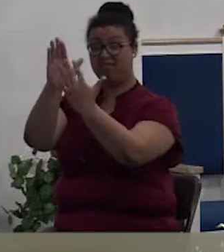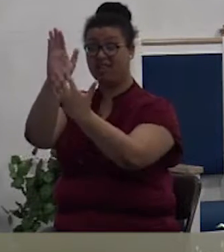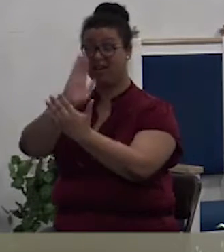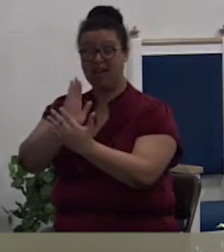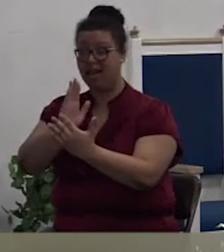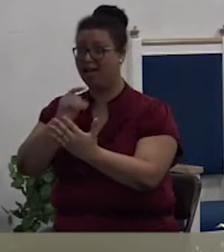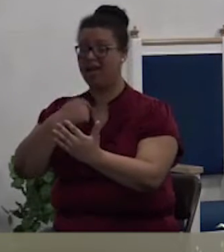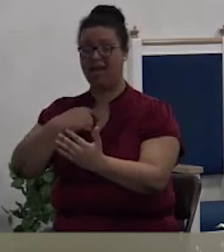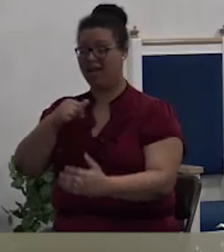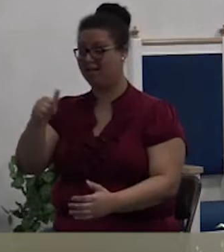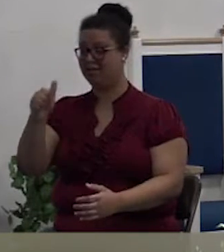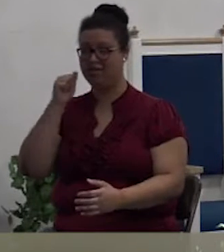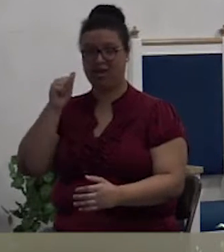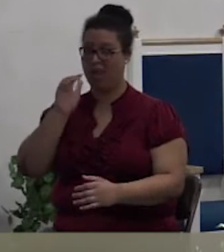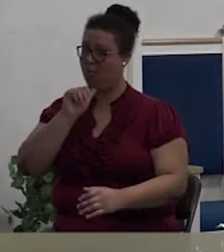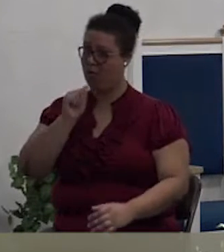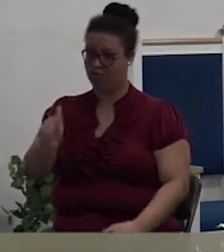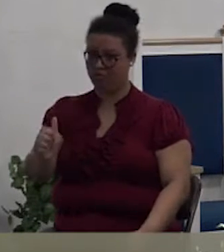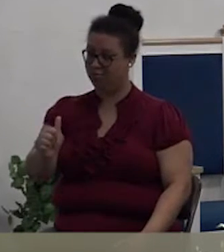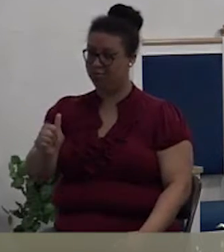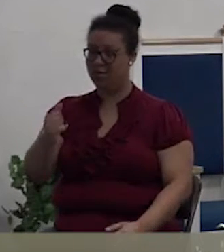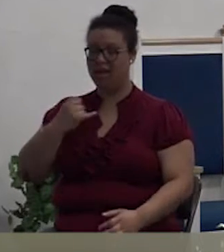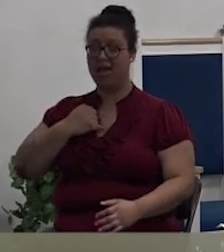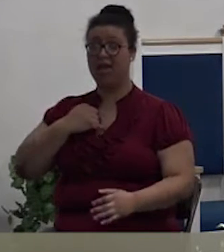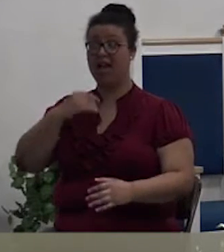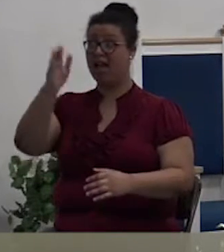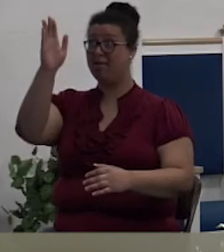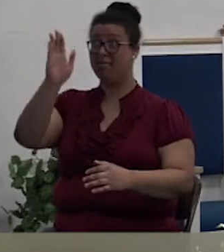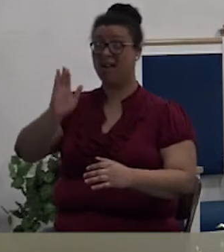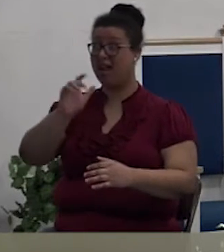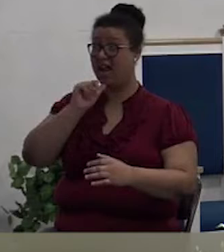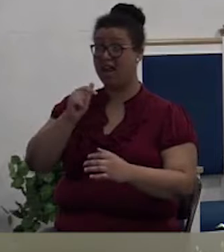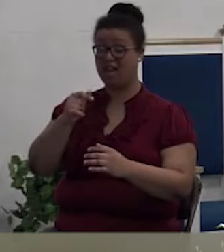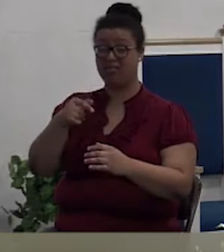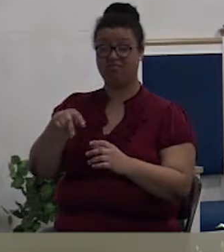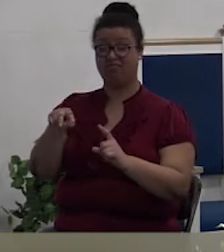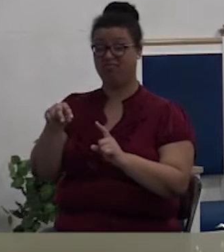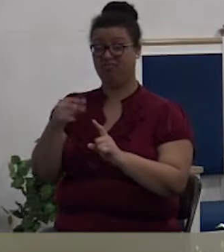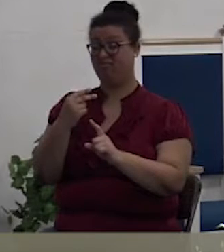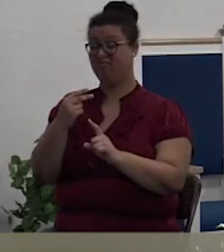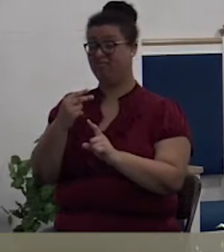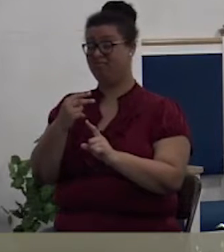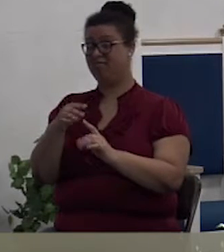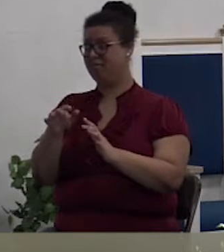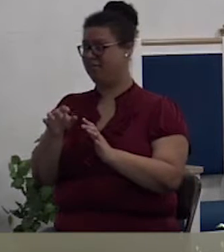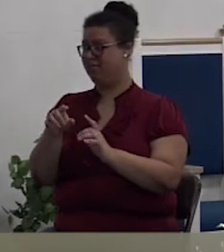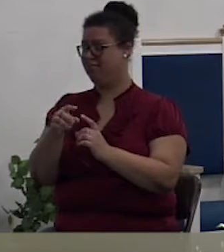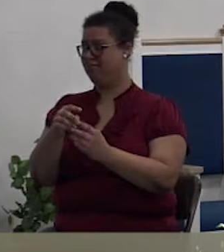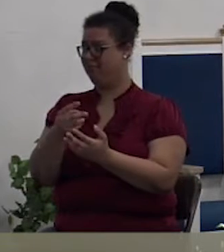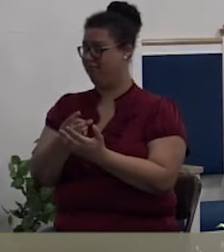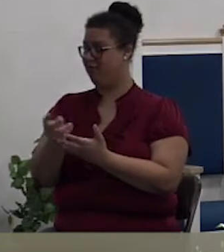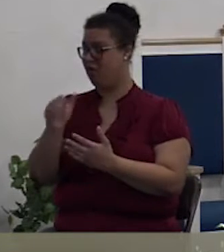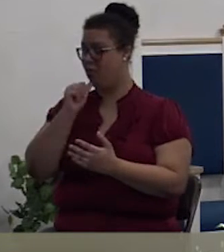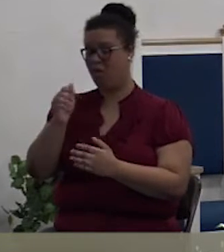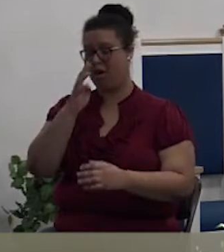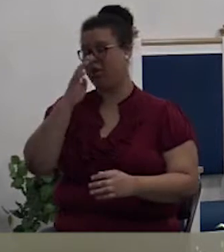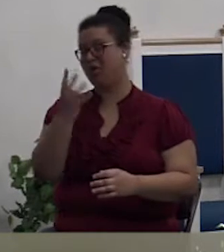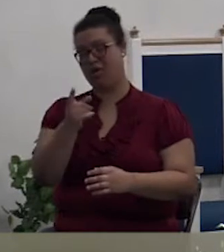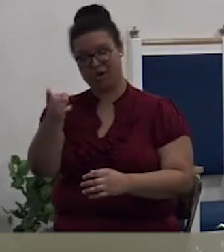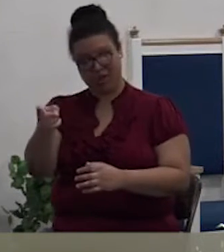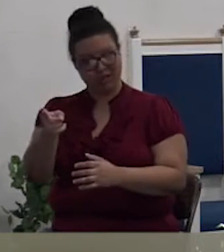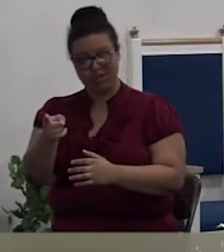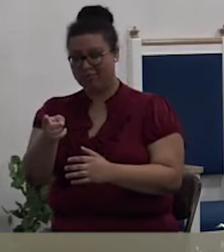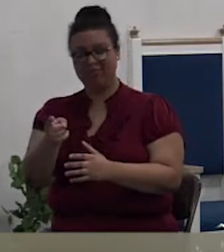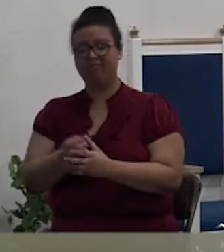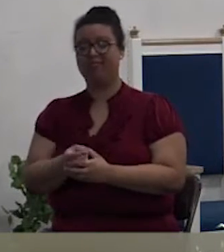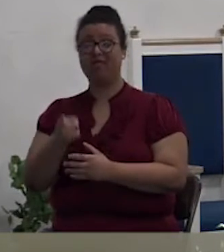person that turns my back on you. I won't pretend like I don't know who you are. You just